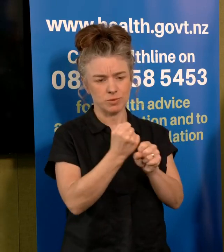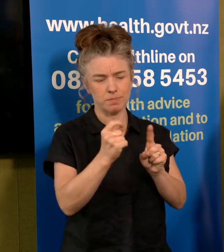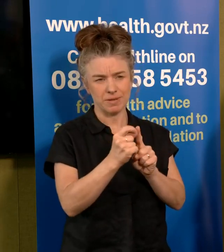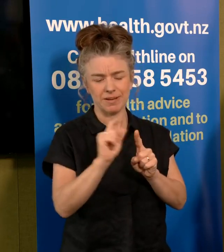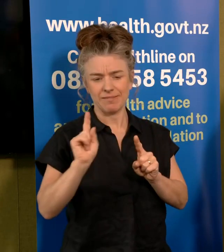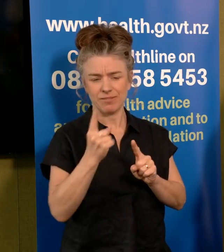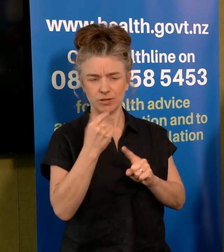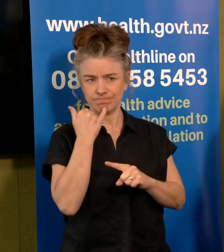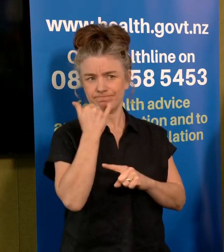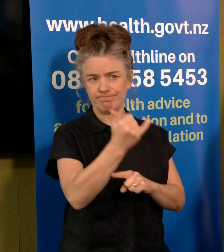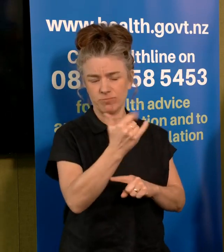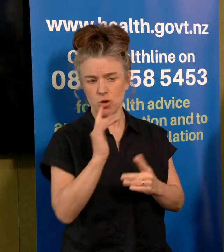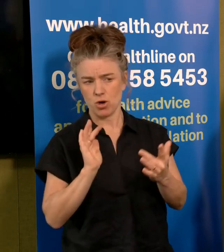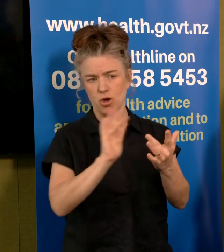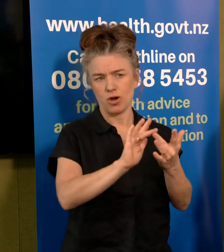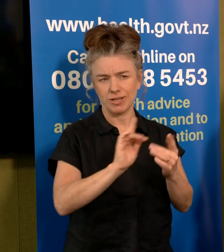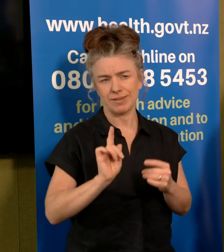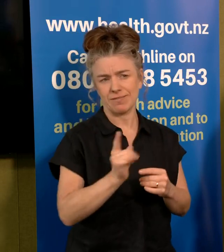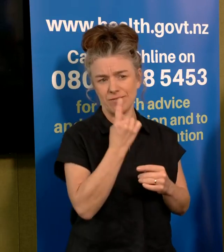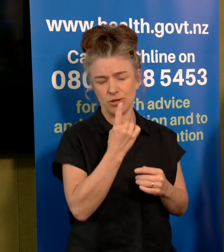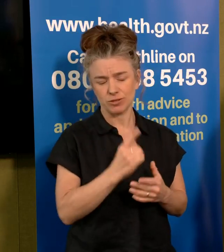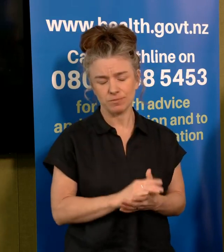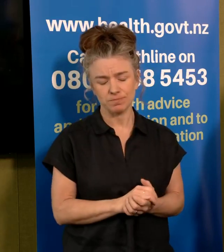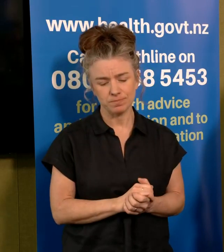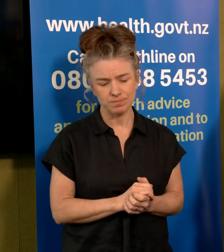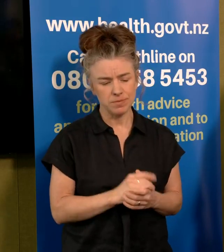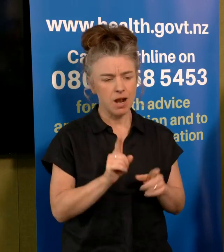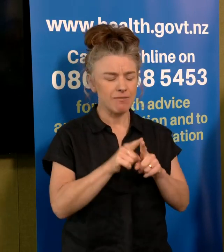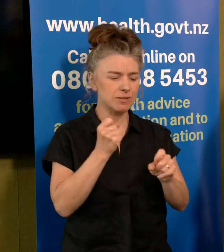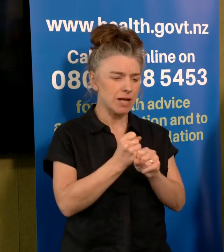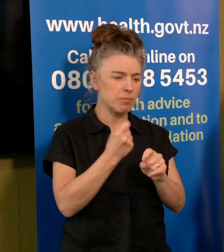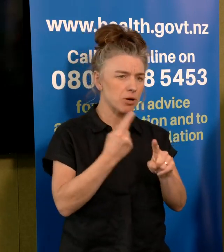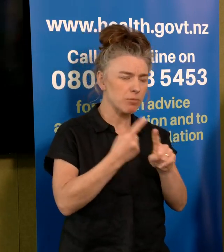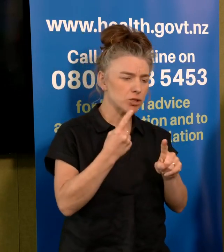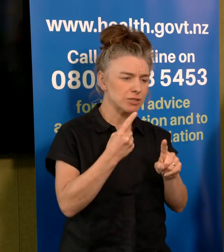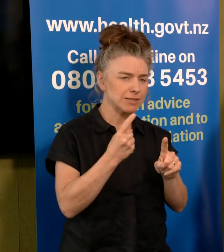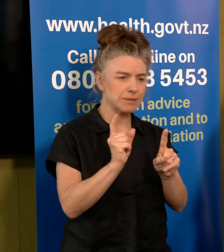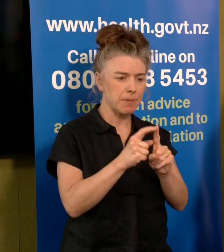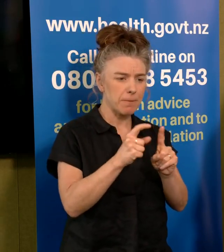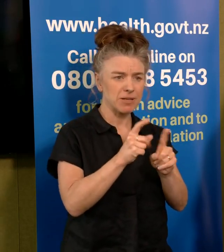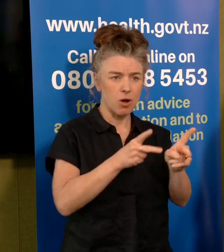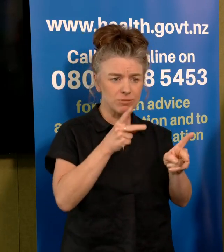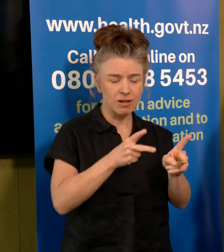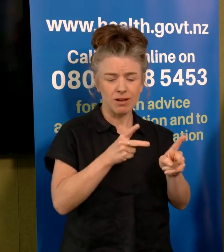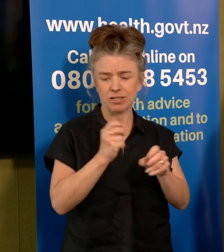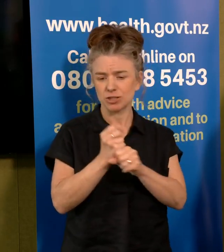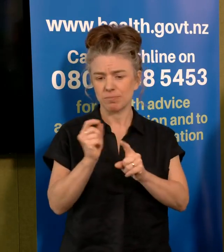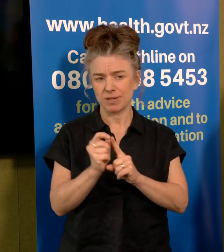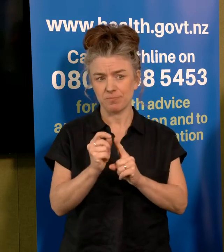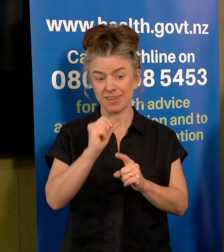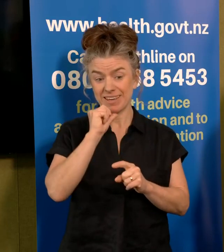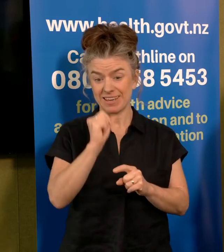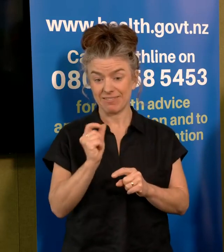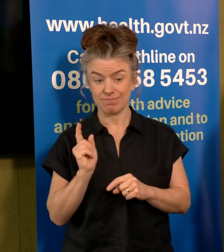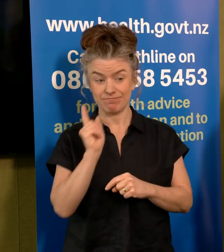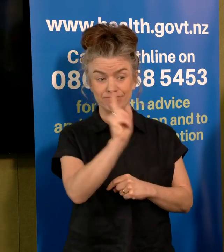prior arrangement at an emergency department or at your primary care provider. This will overwhelm our